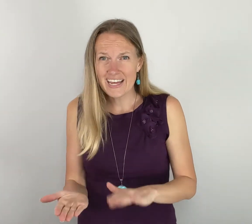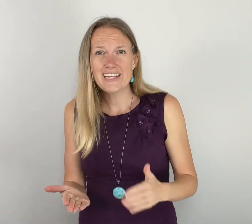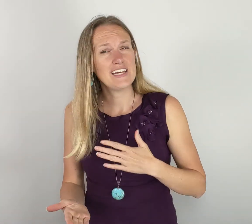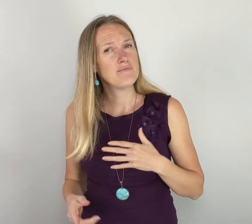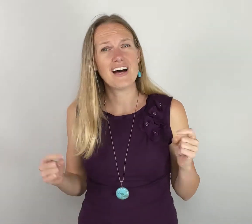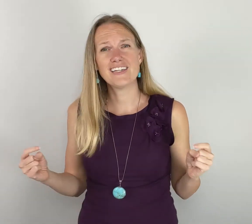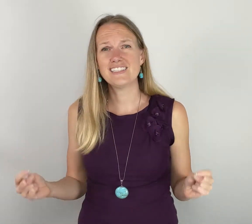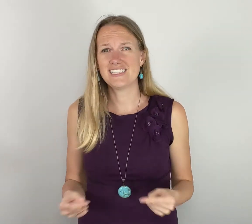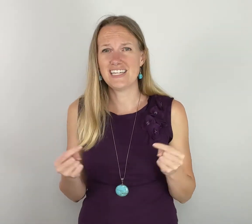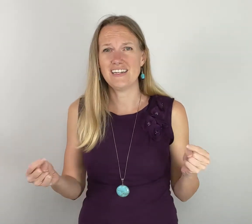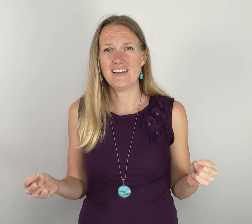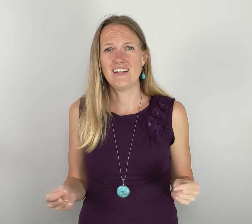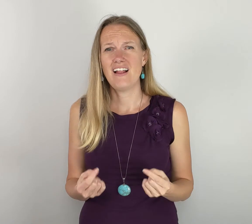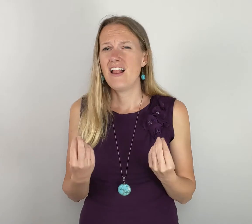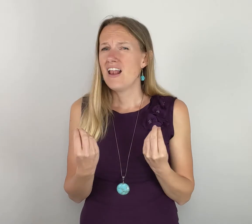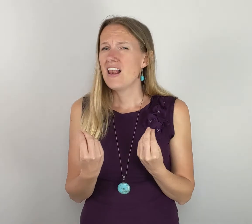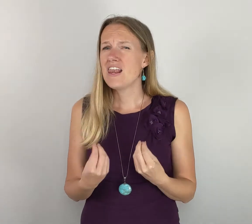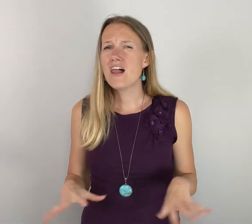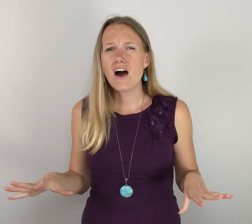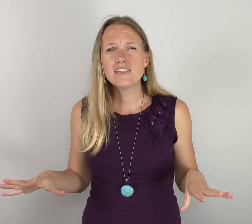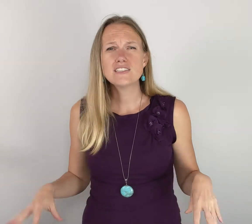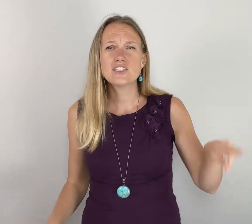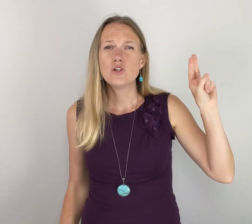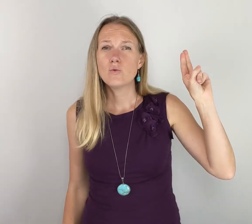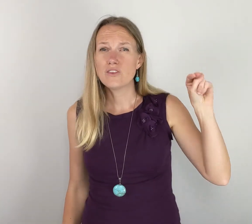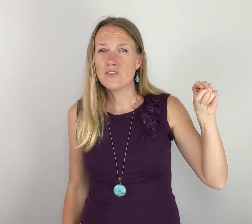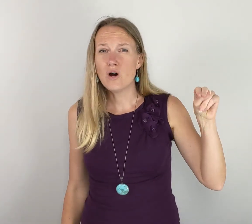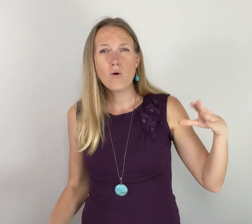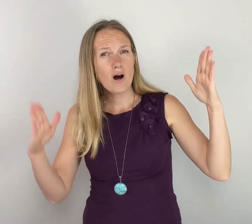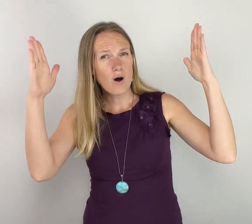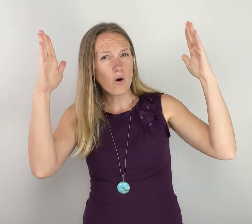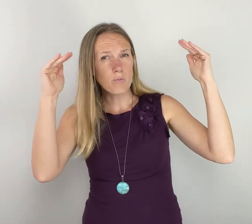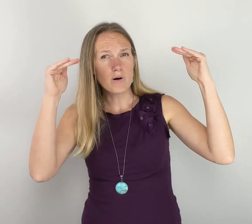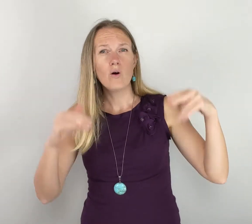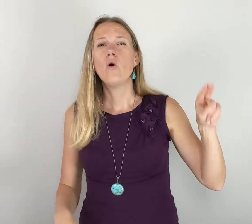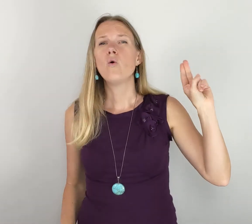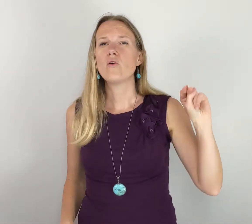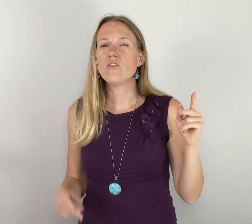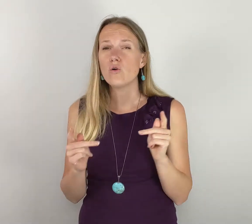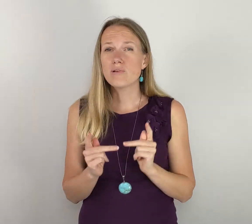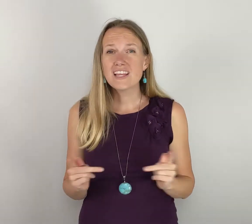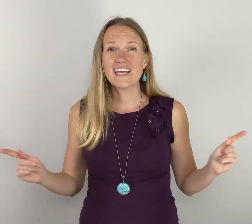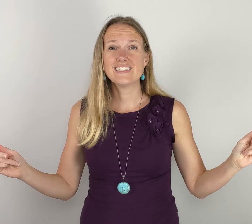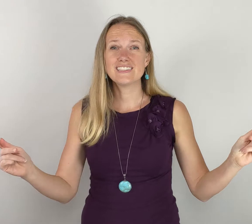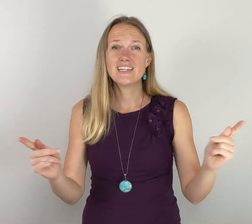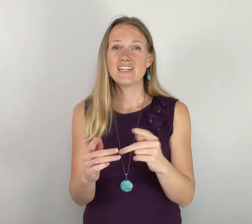dead in my sin. Lost with no hope, with no place